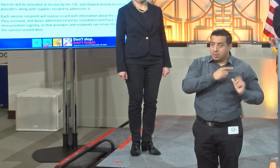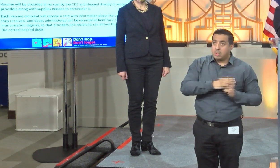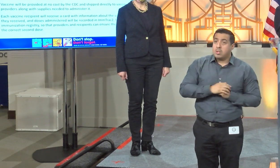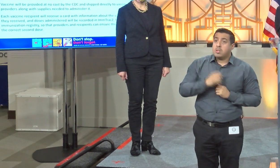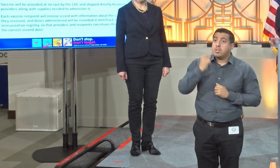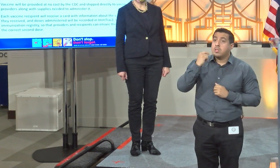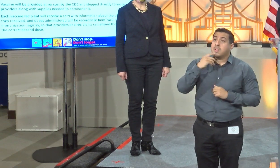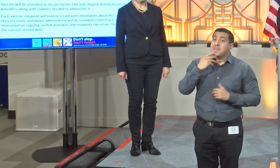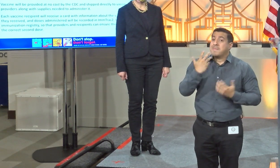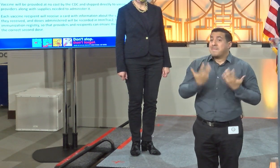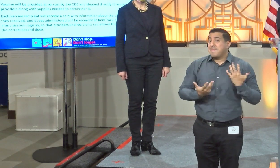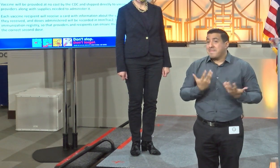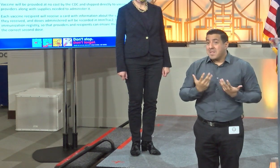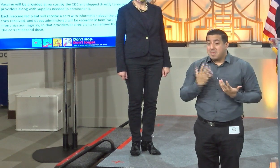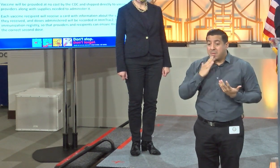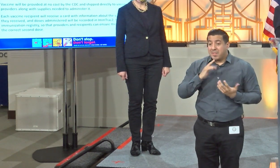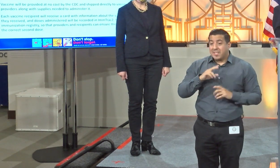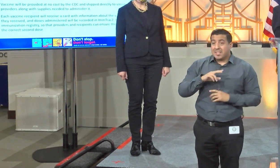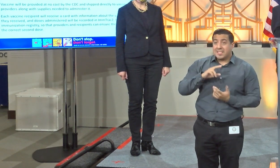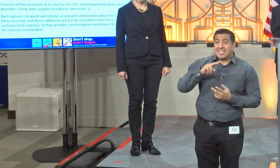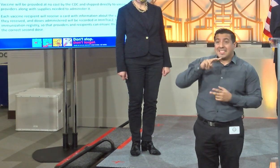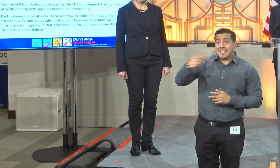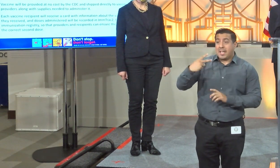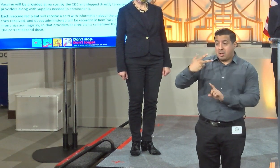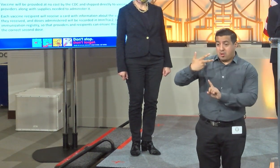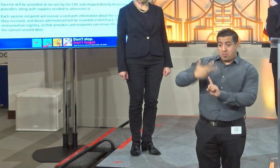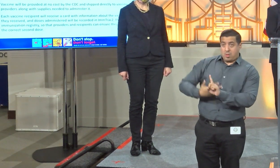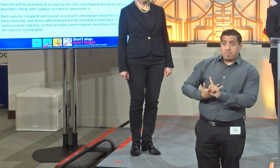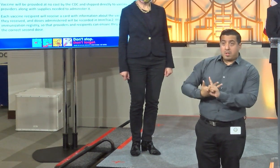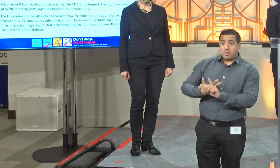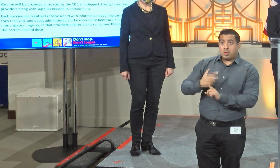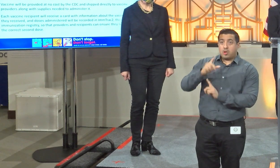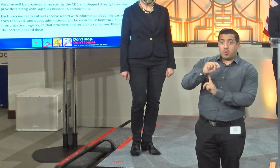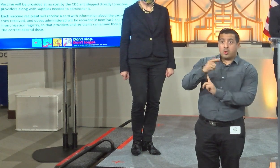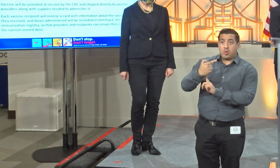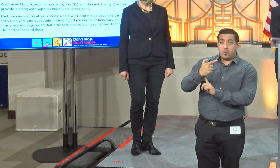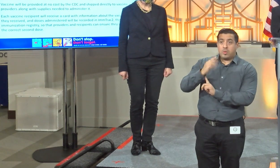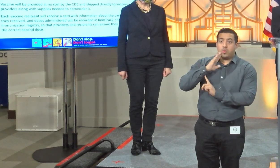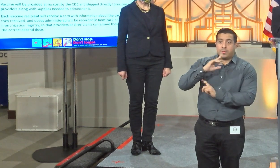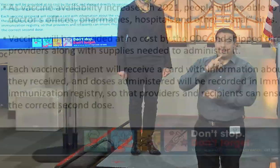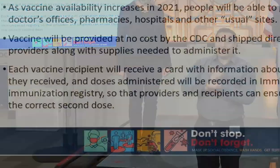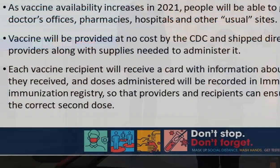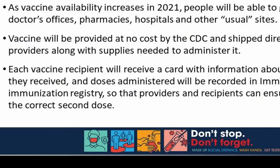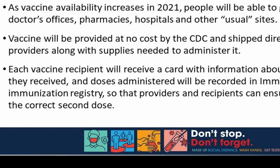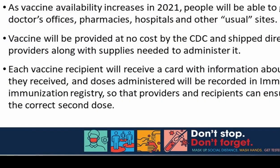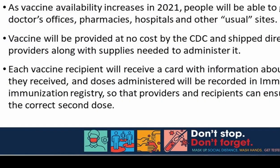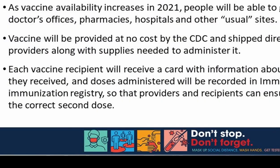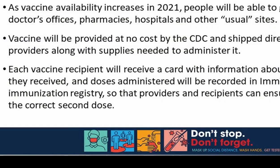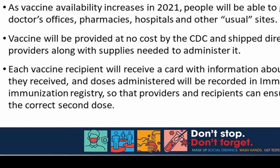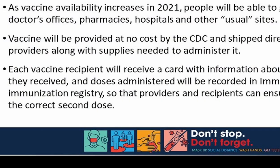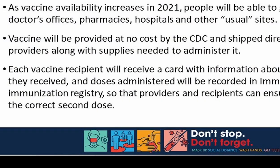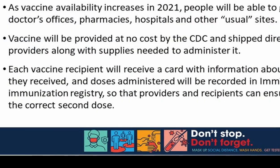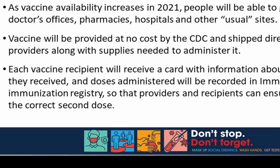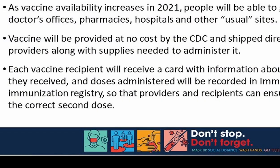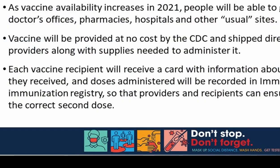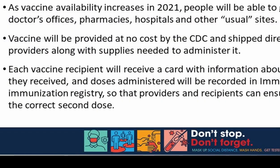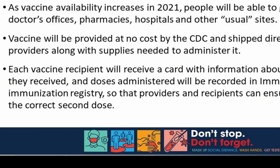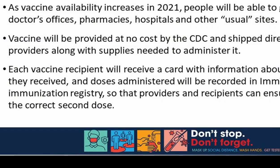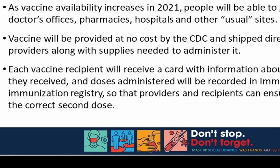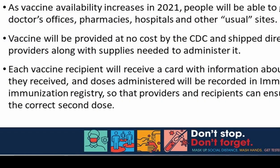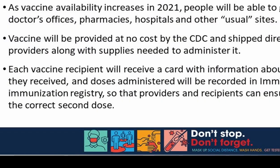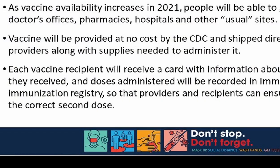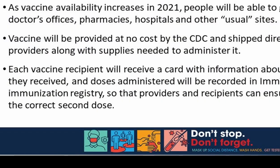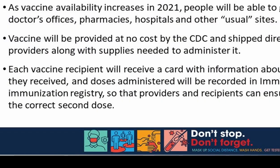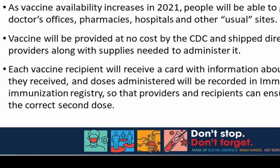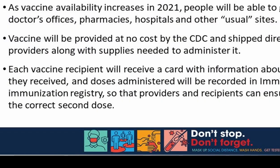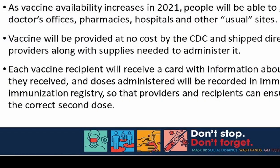it will be likely at least the second quarter of 2021 before vaccines become more widely available. When it does, people